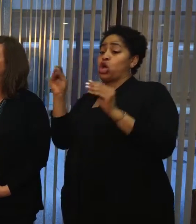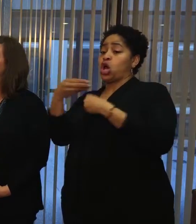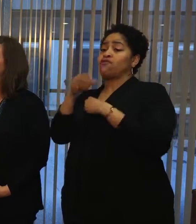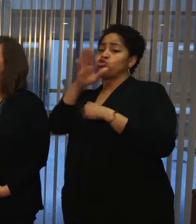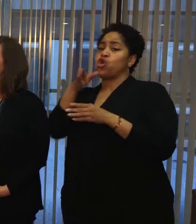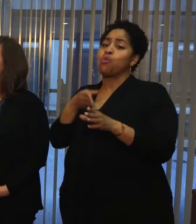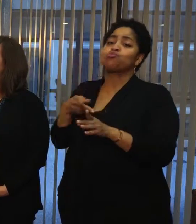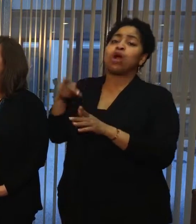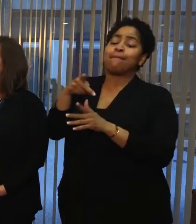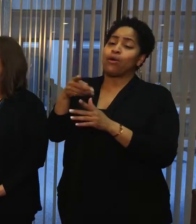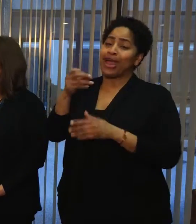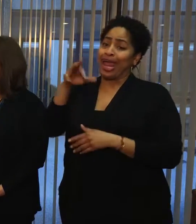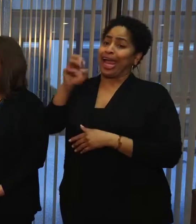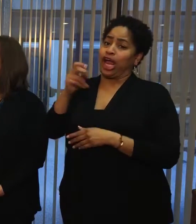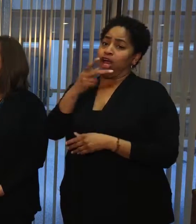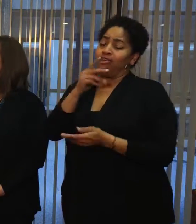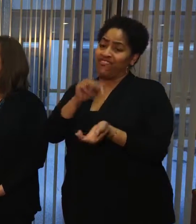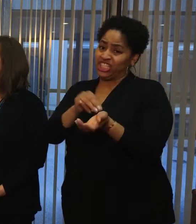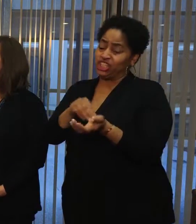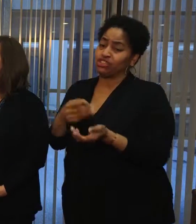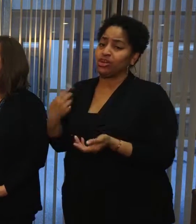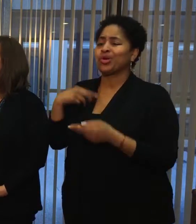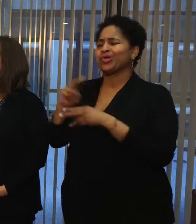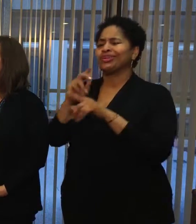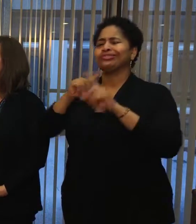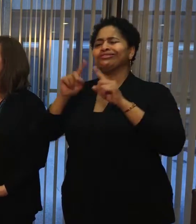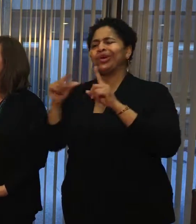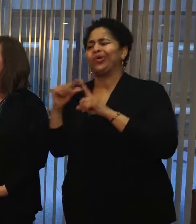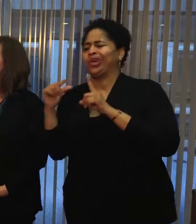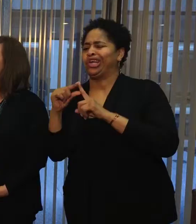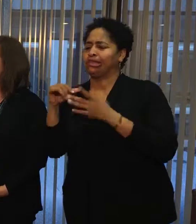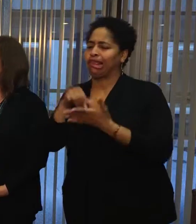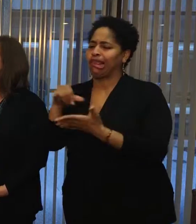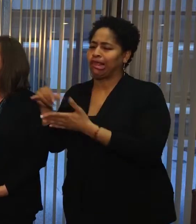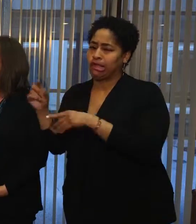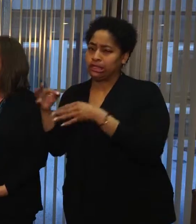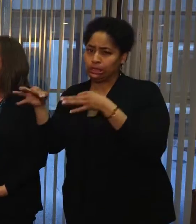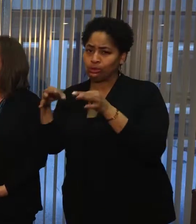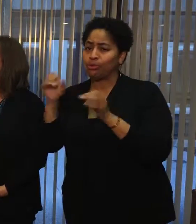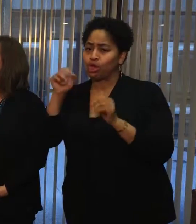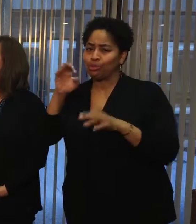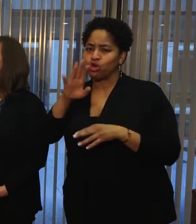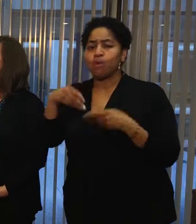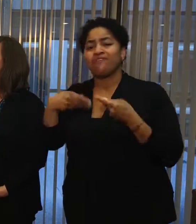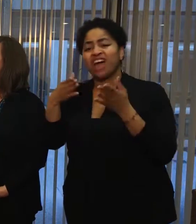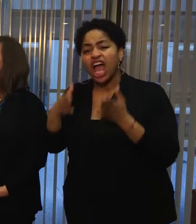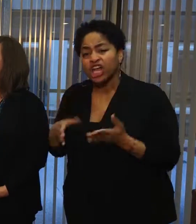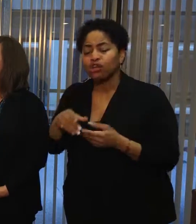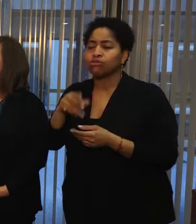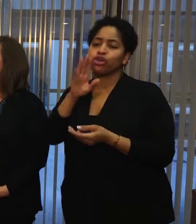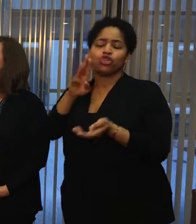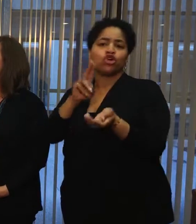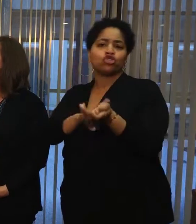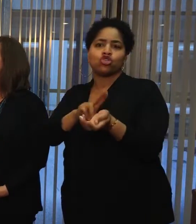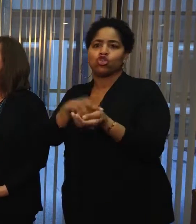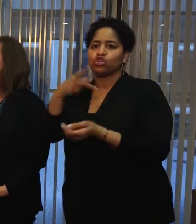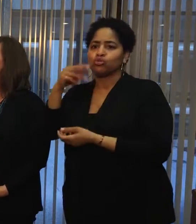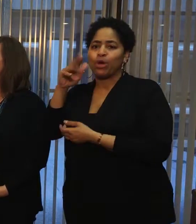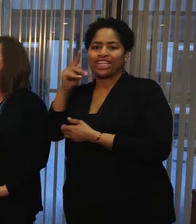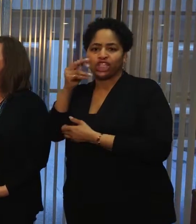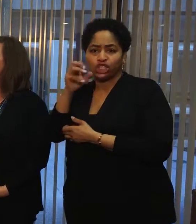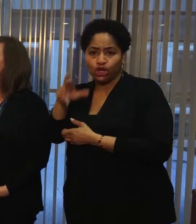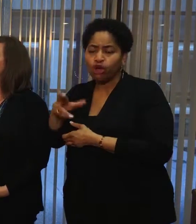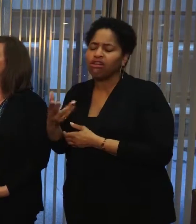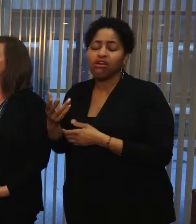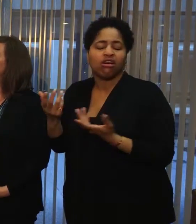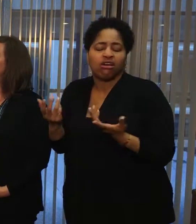your primary care physician. We use a lot of different words to describe this. It could be your provider, you could see a nurse practitioner, but it's really